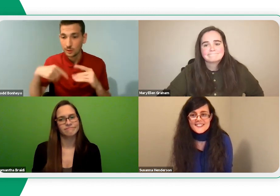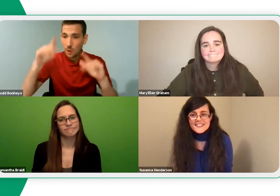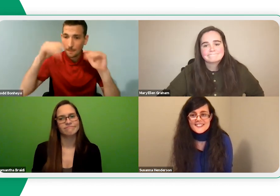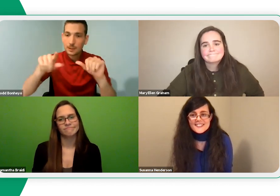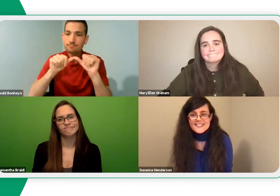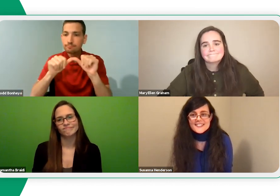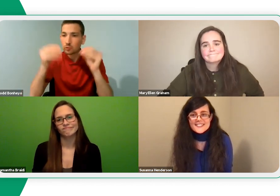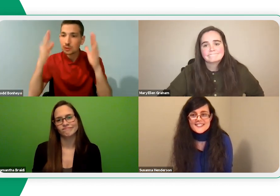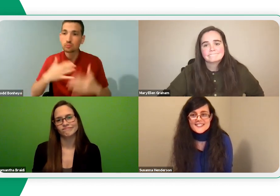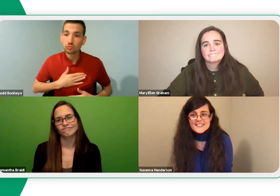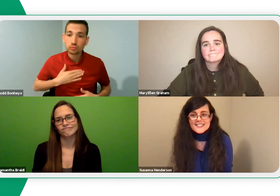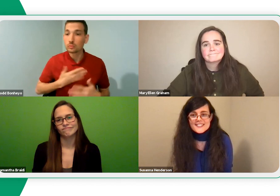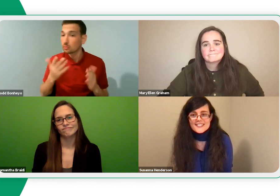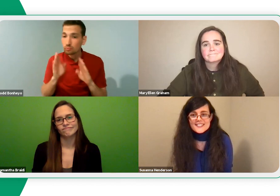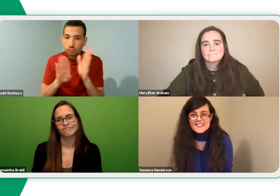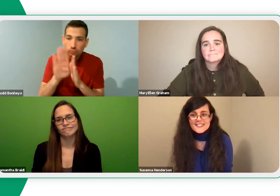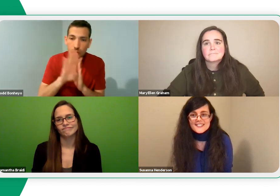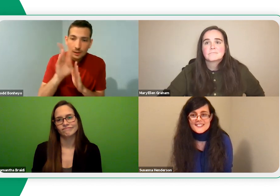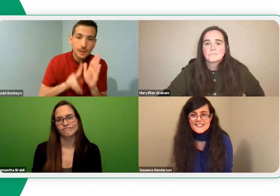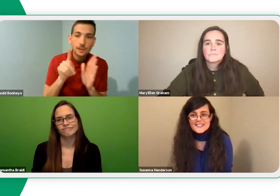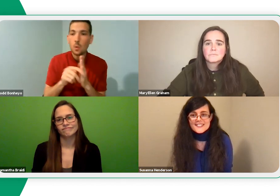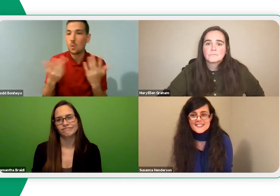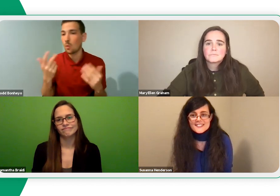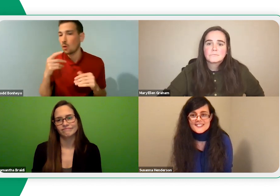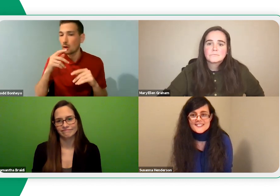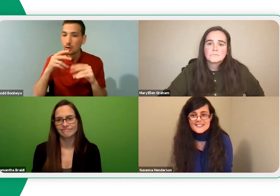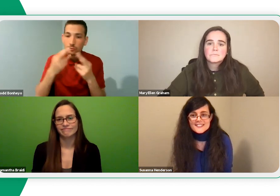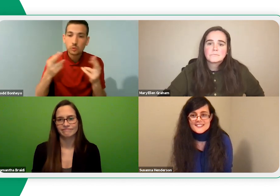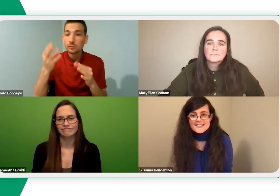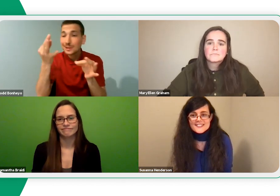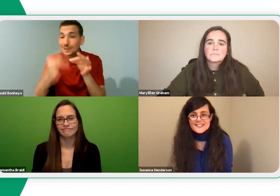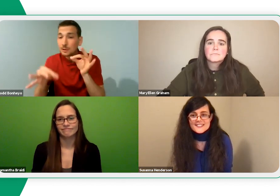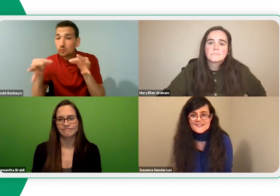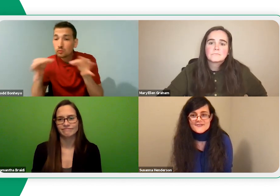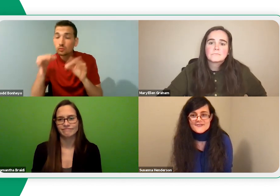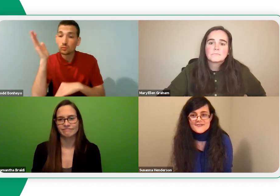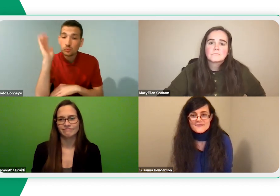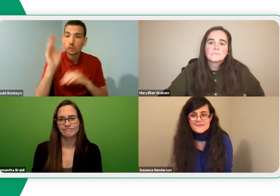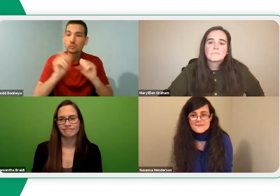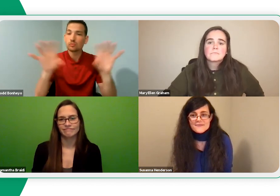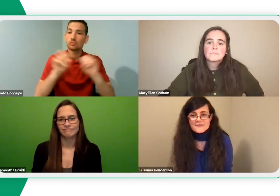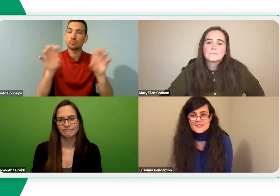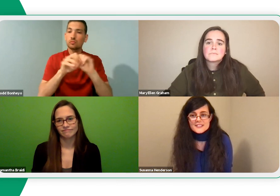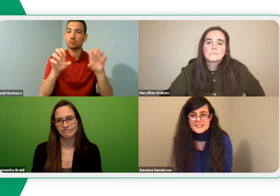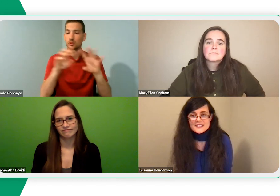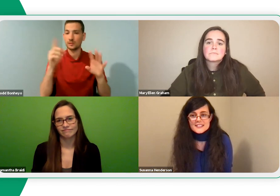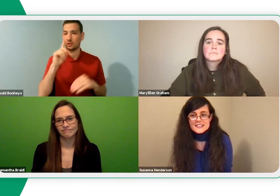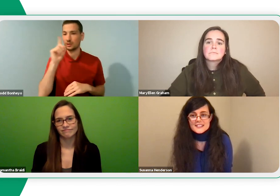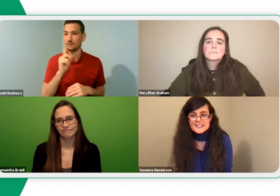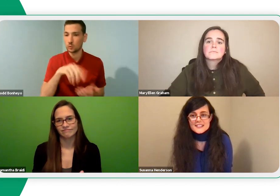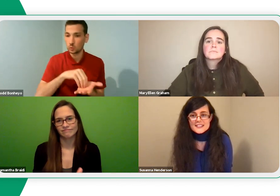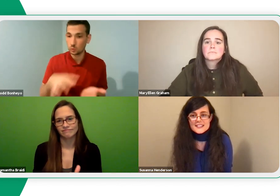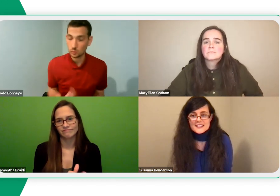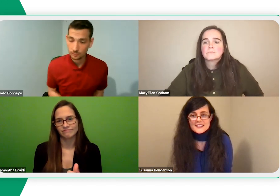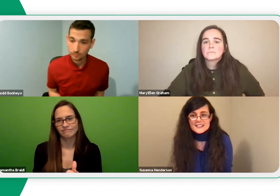have these resources available. Because, teachers are still learning and developing and doing things on their own. They might be giving just